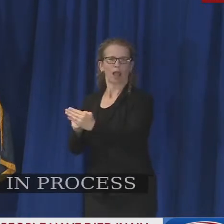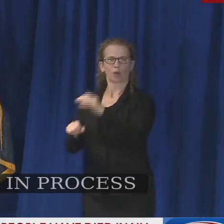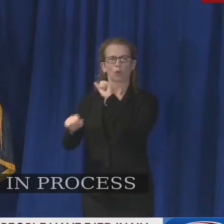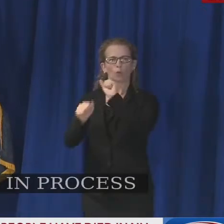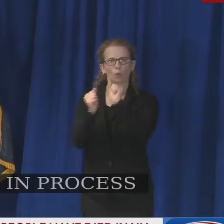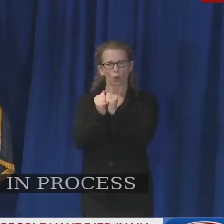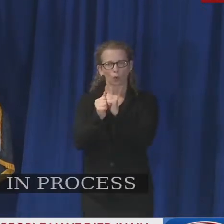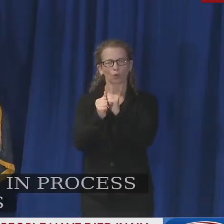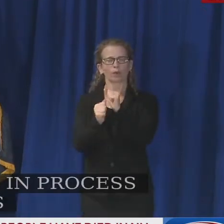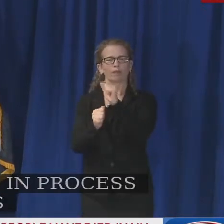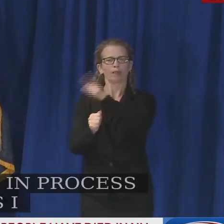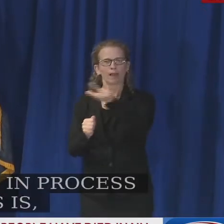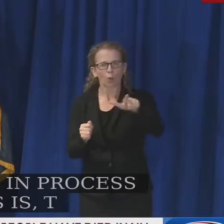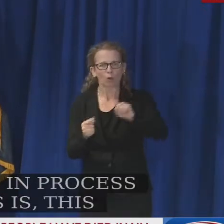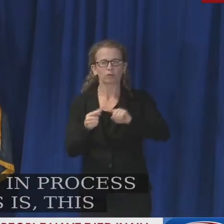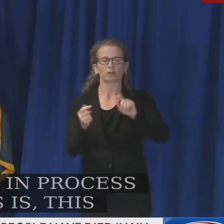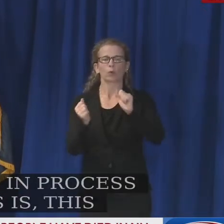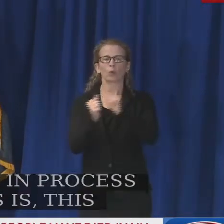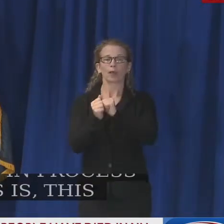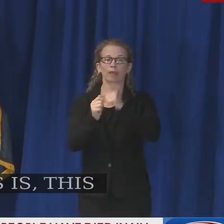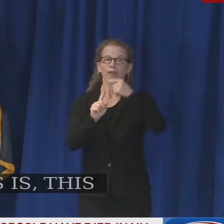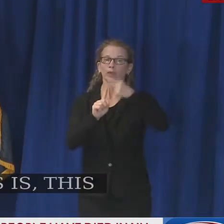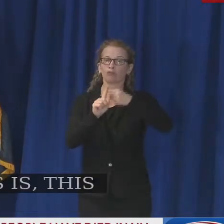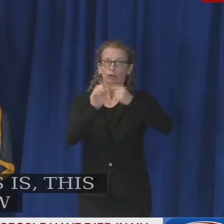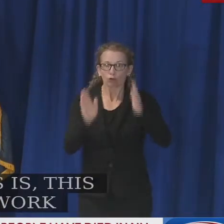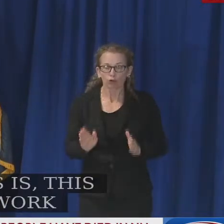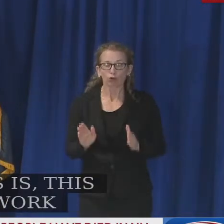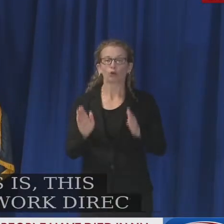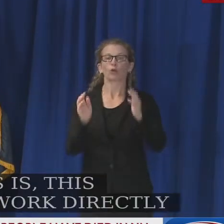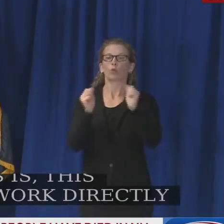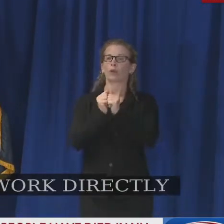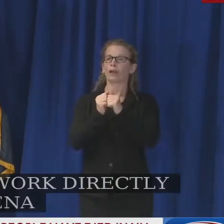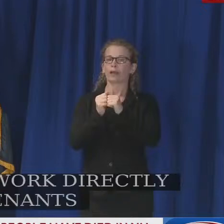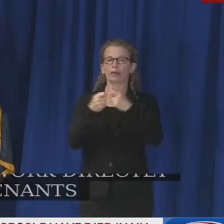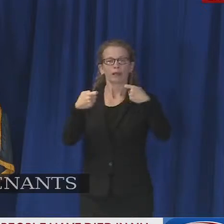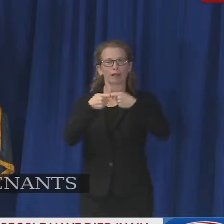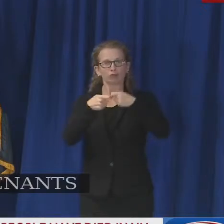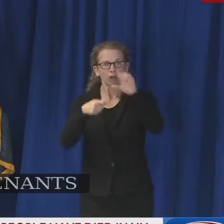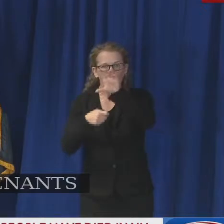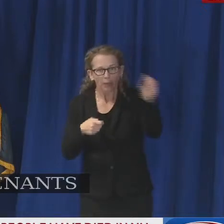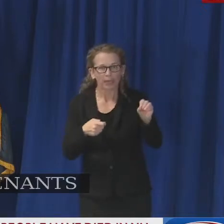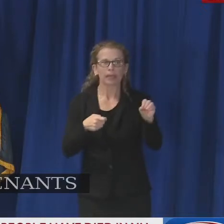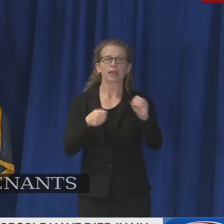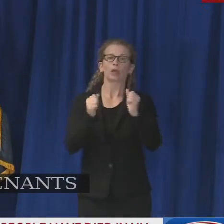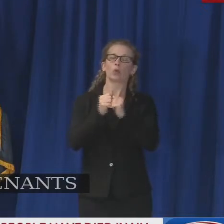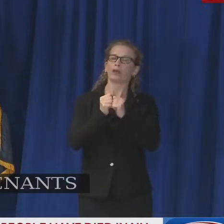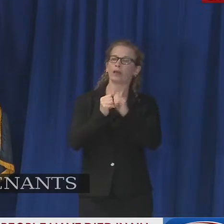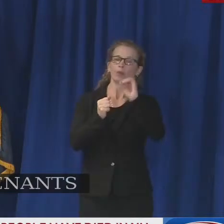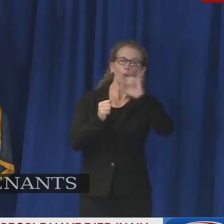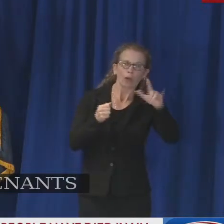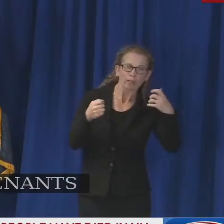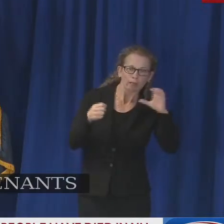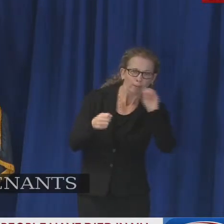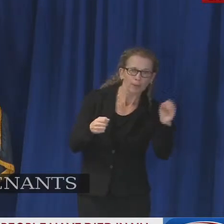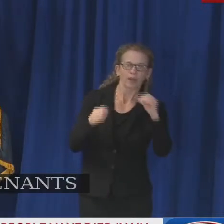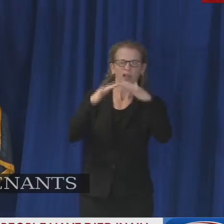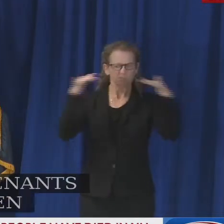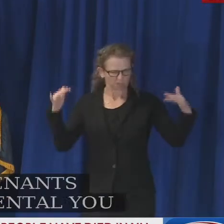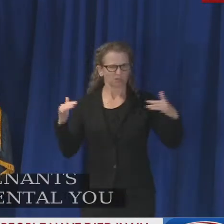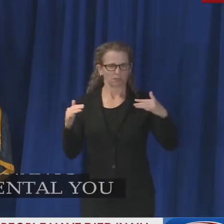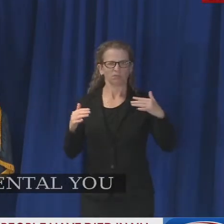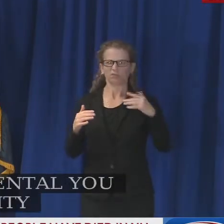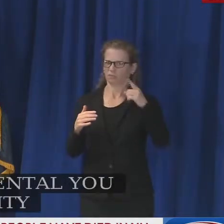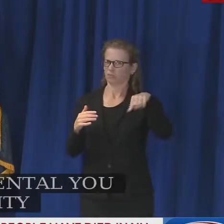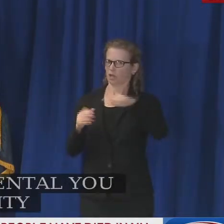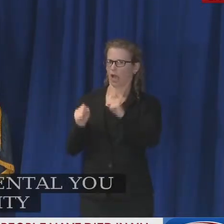work for rental assistance or utility assistance. A lot of those applications are for a variety or all of those things. And so we're